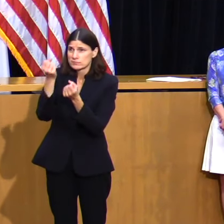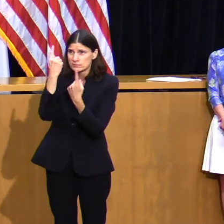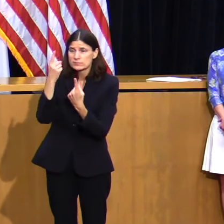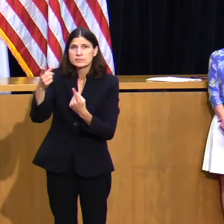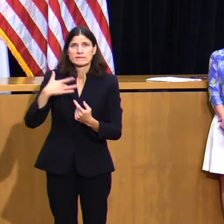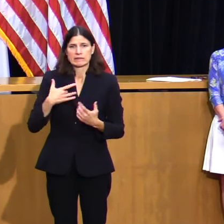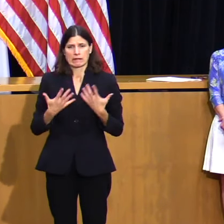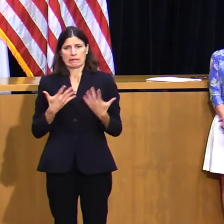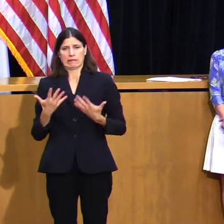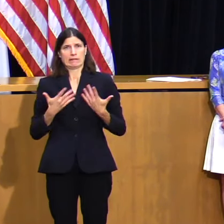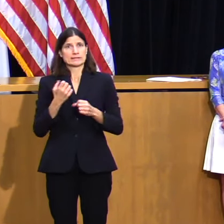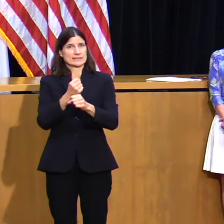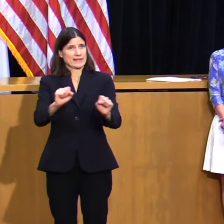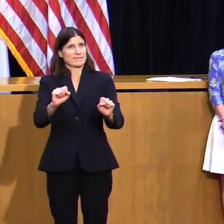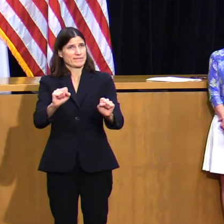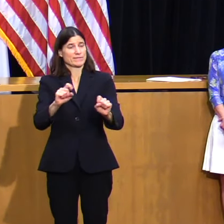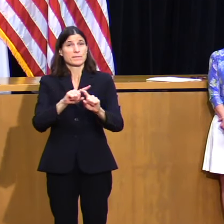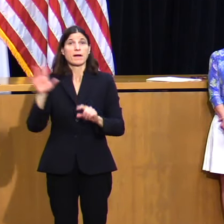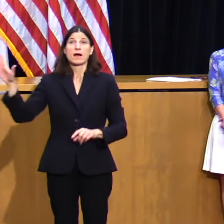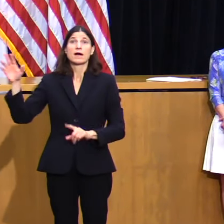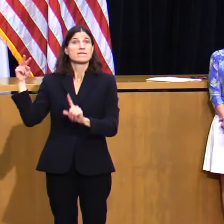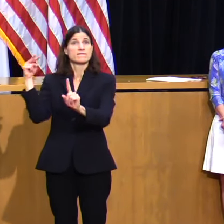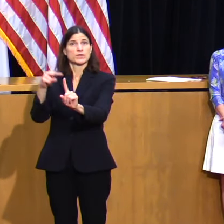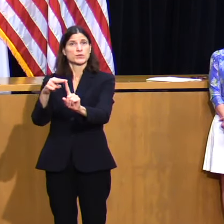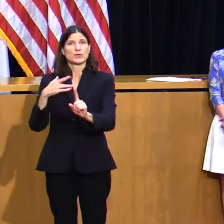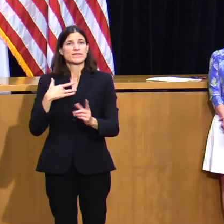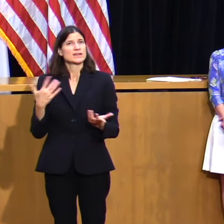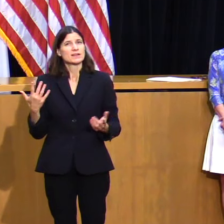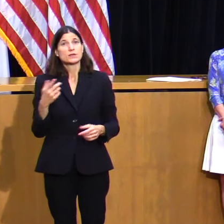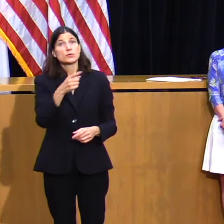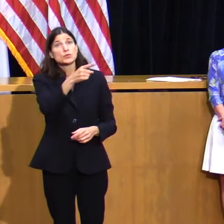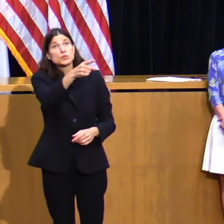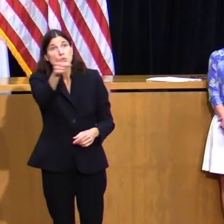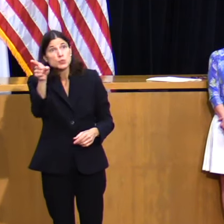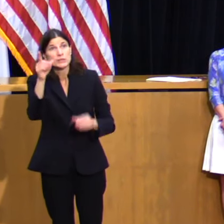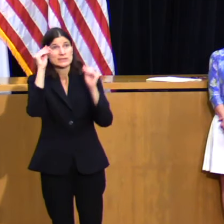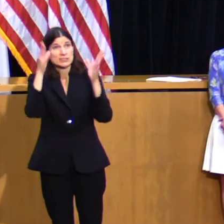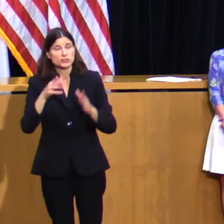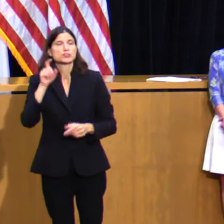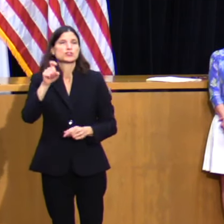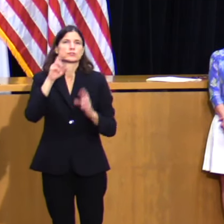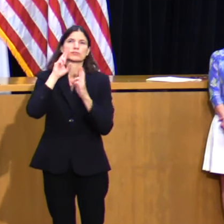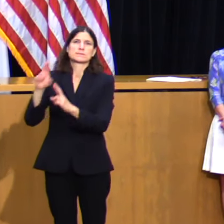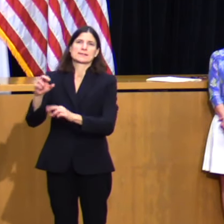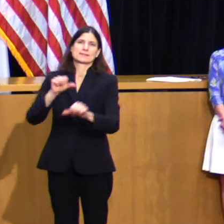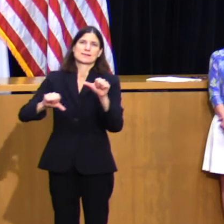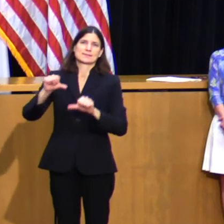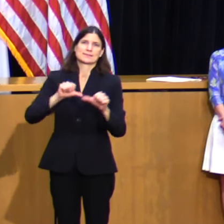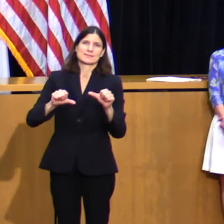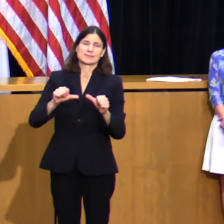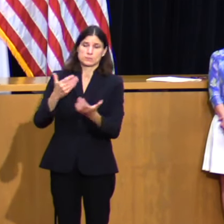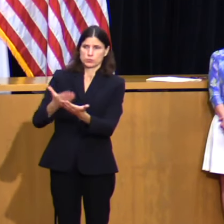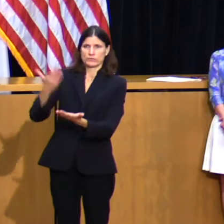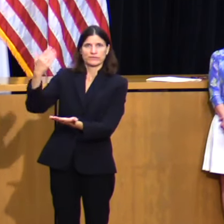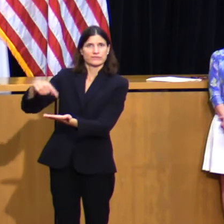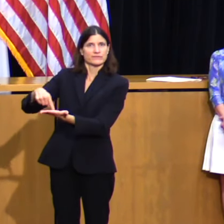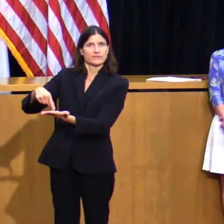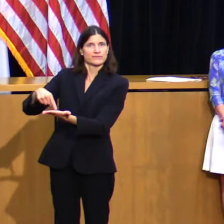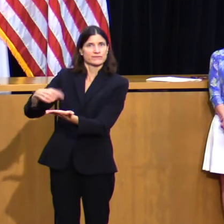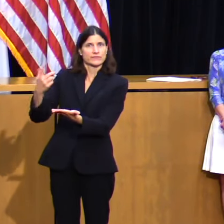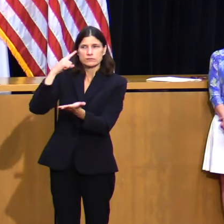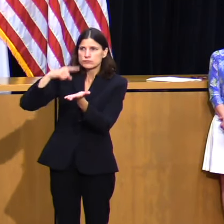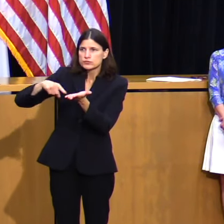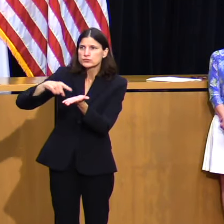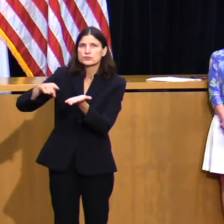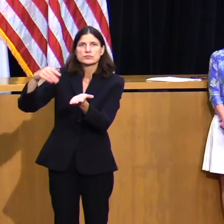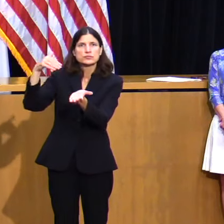ask people to respect the science, which at this point is developing a fairly decent body of evidence with respect to what